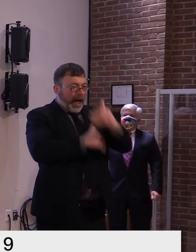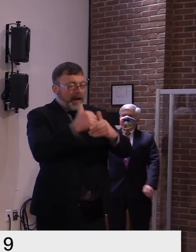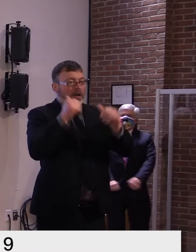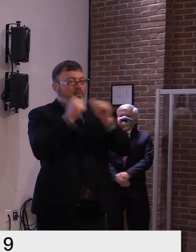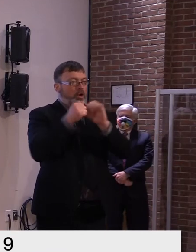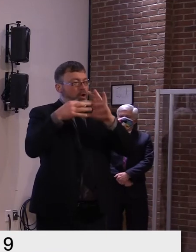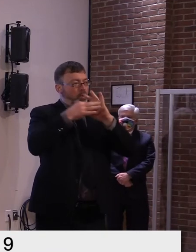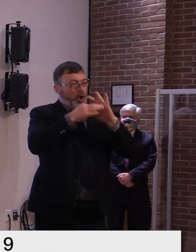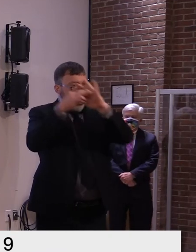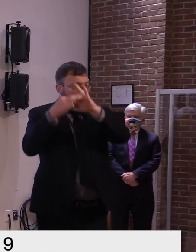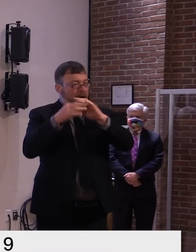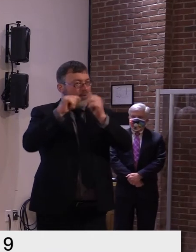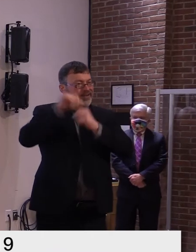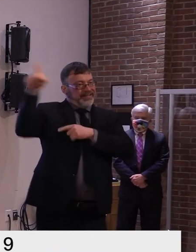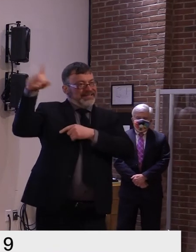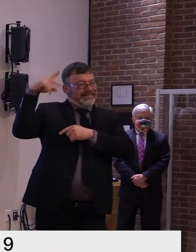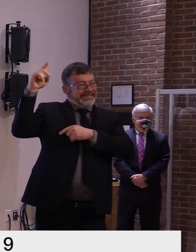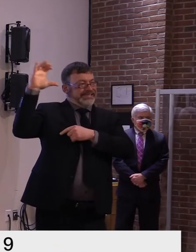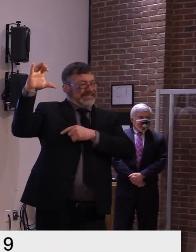to characterize it.